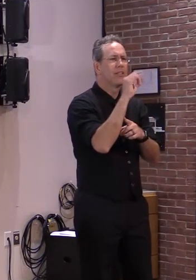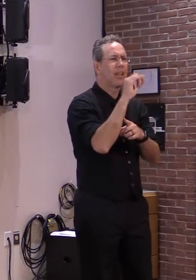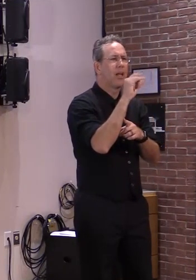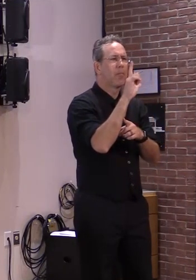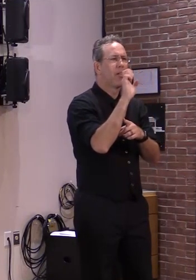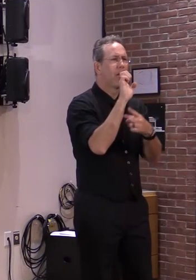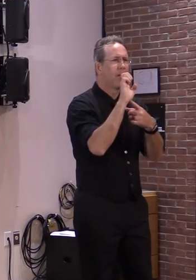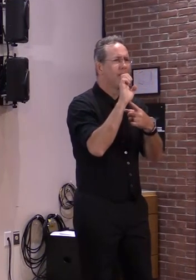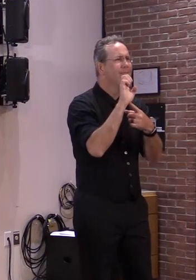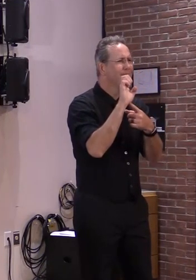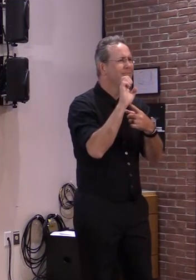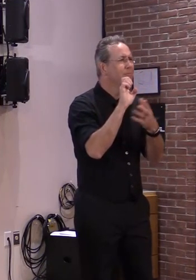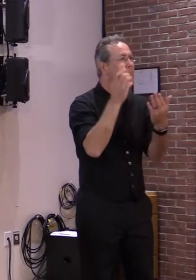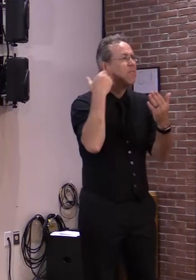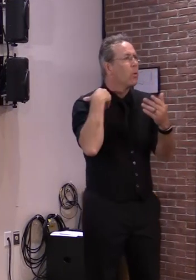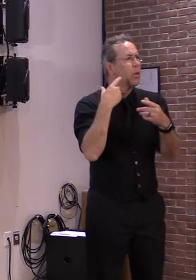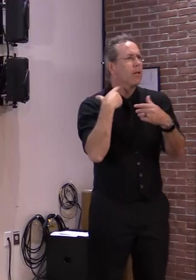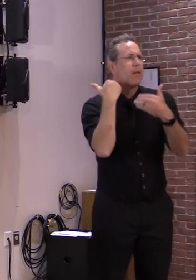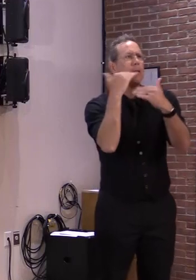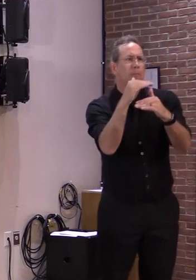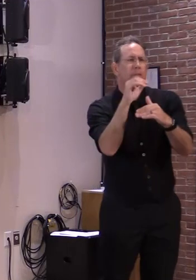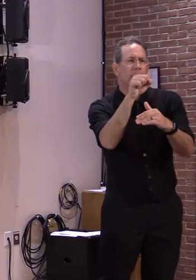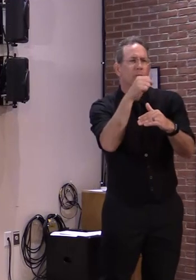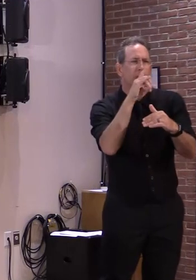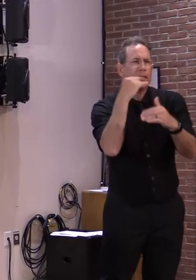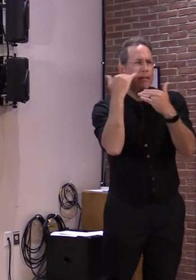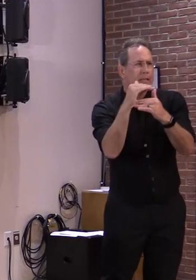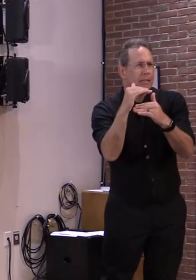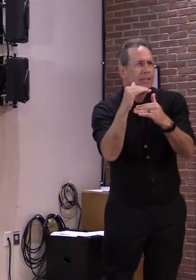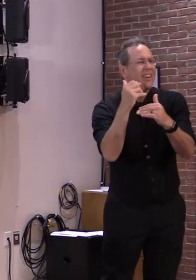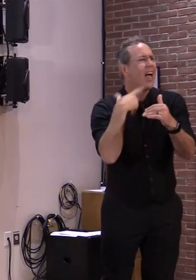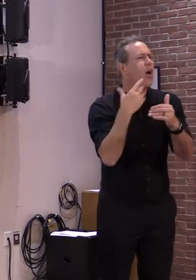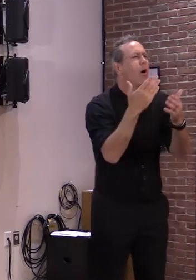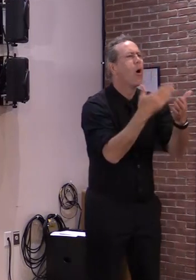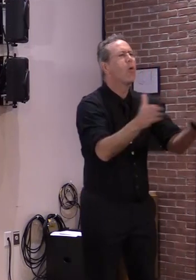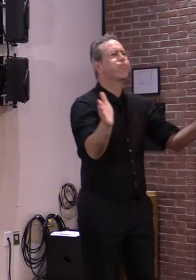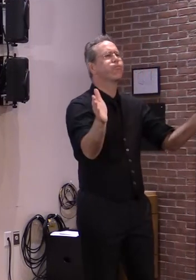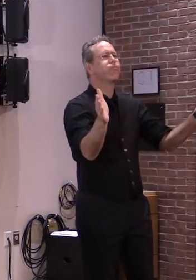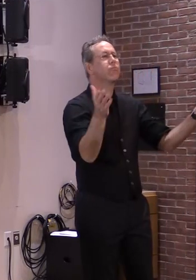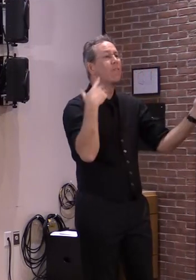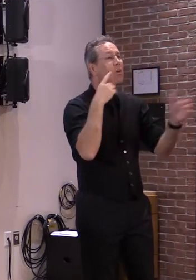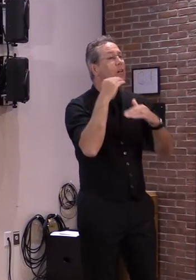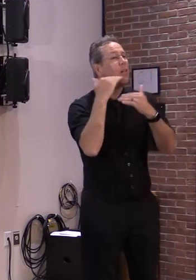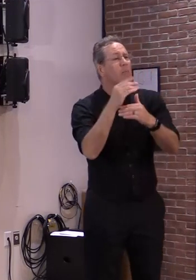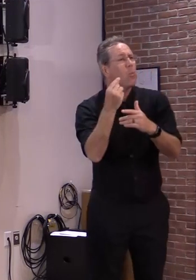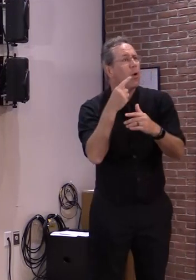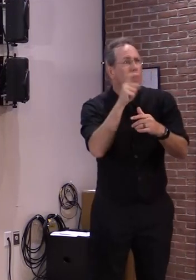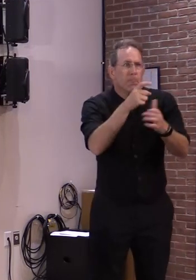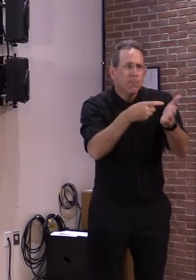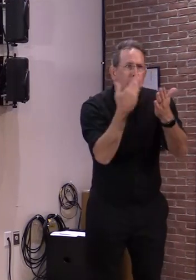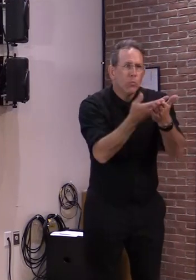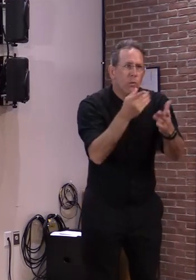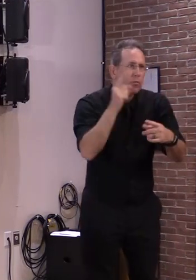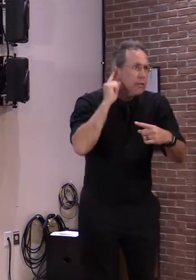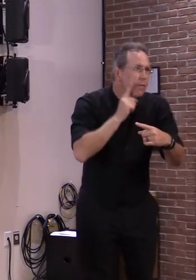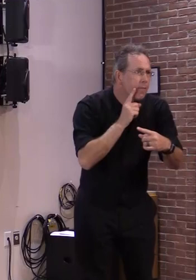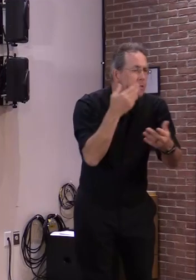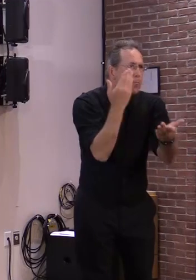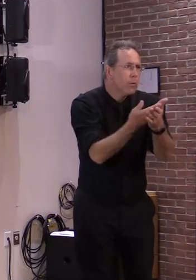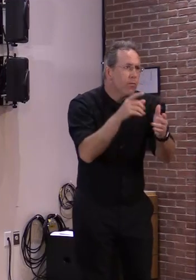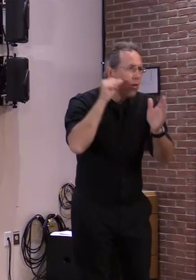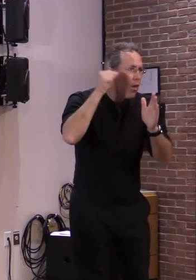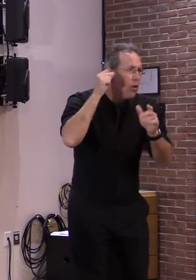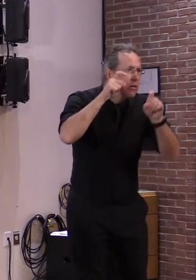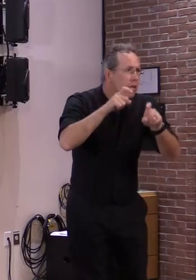together. And again, I want to remind people, this wasn't sort of brainstormed in a room with just a few